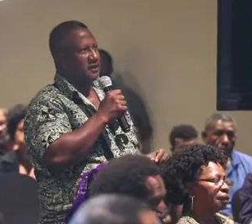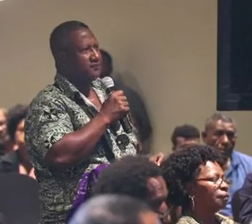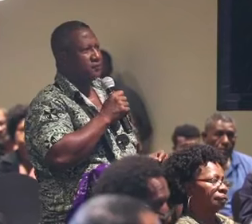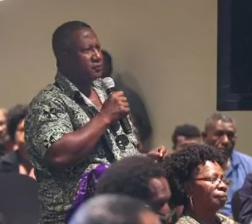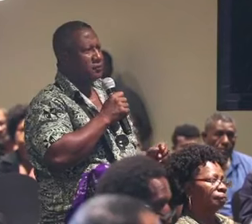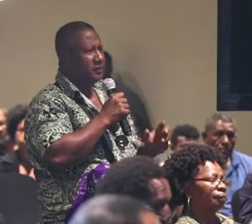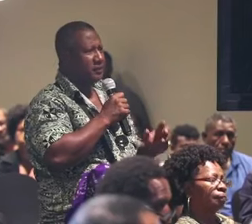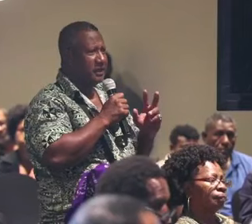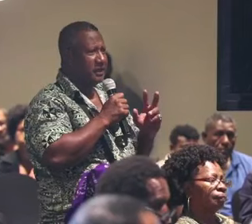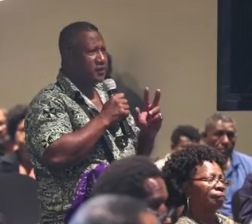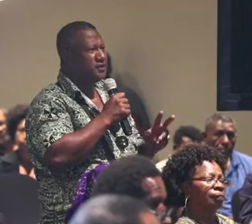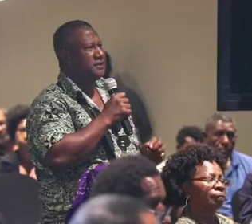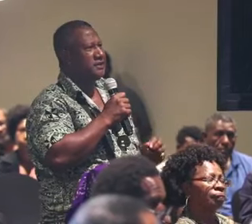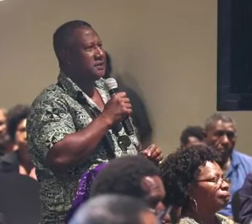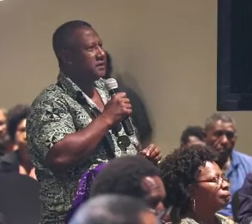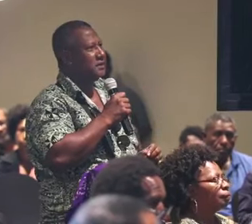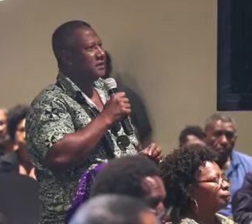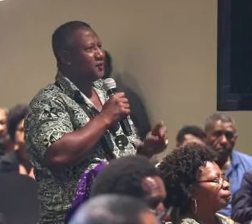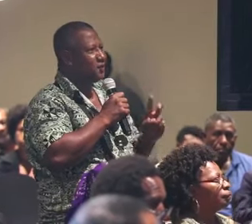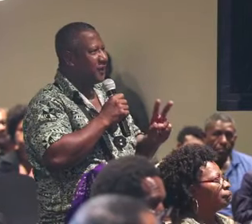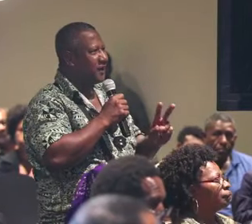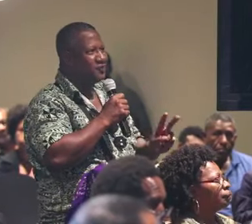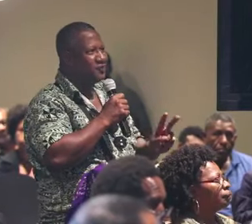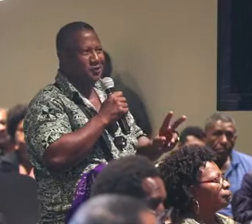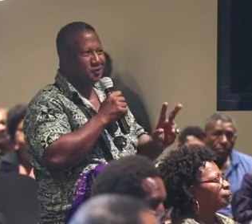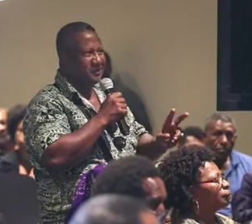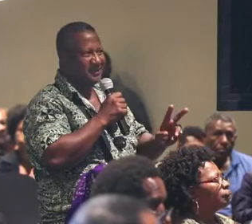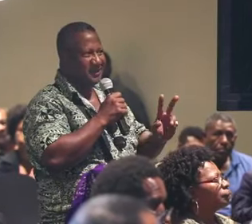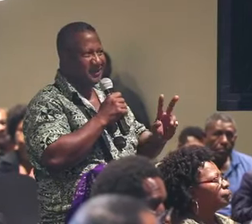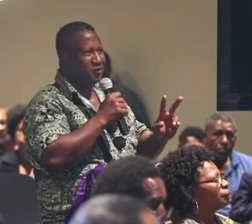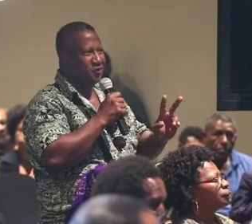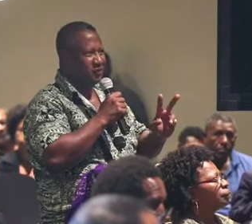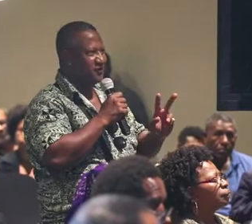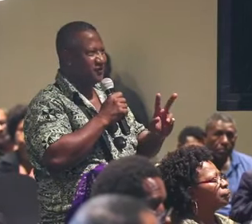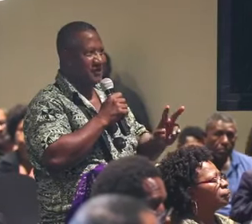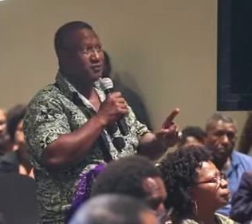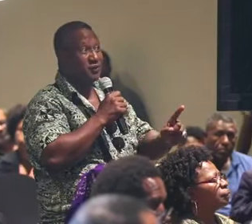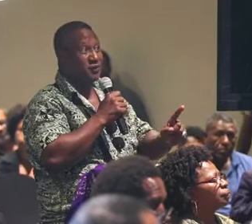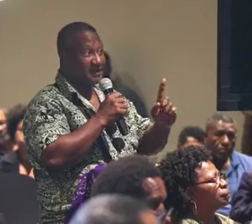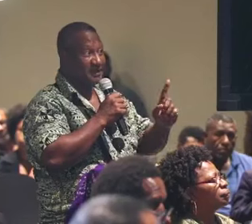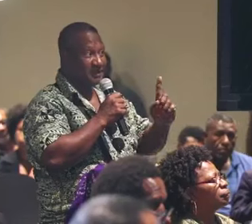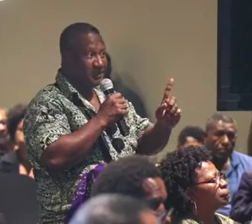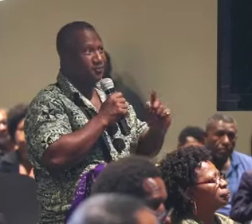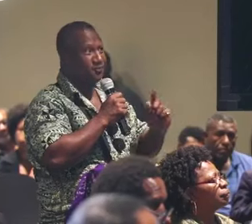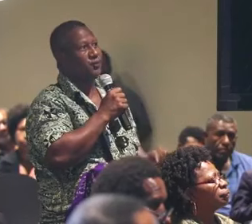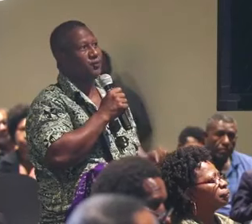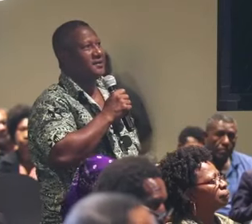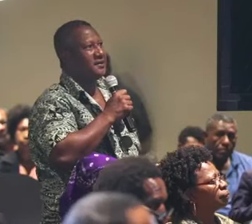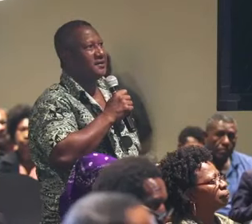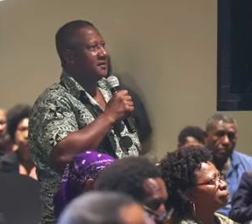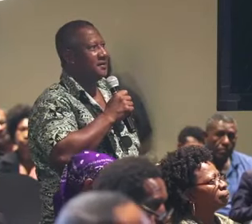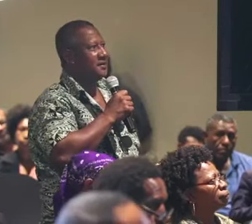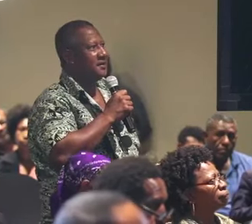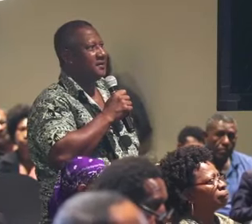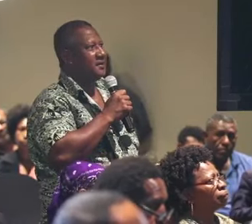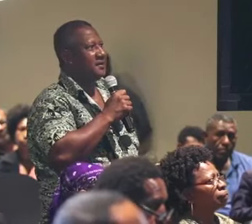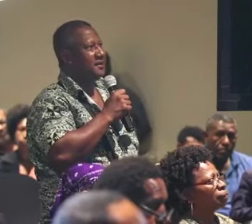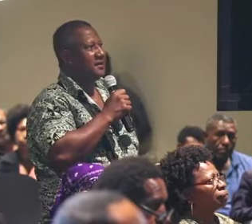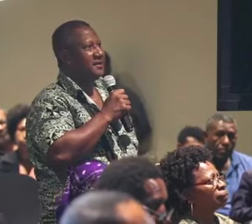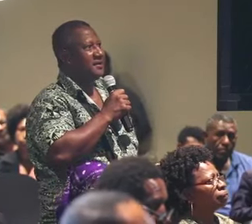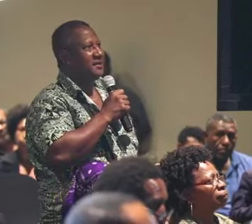Agriculture. My question is, why can't we use the same cooperative society? Because these are the same people.